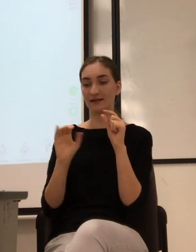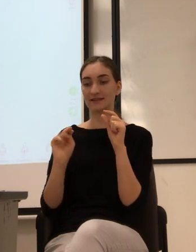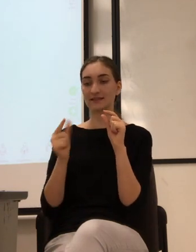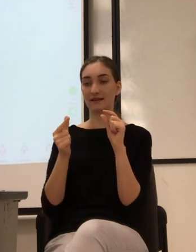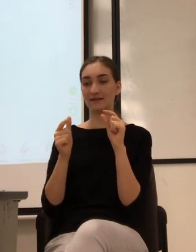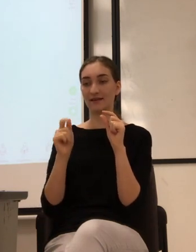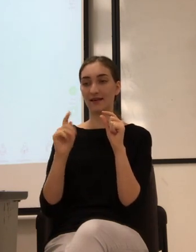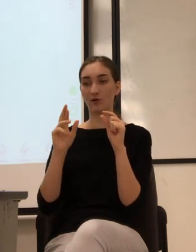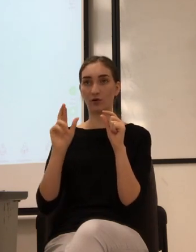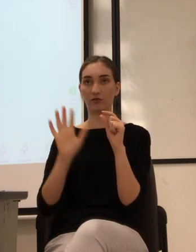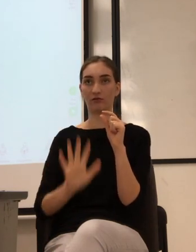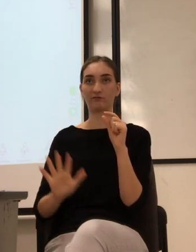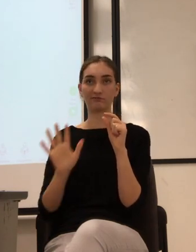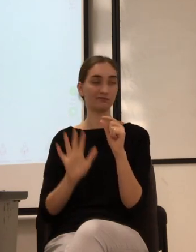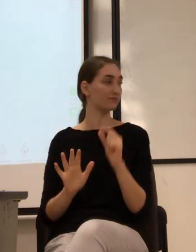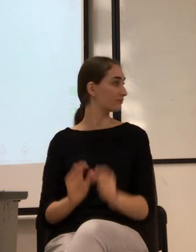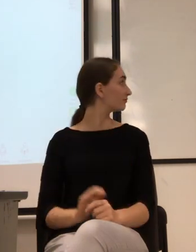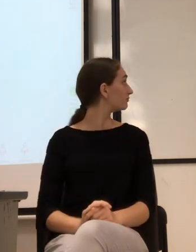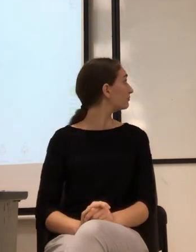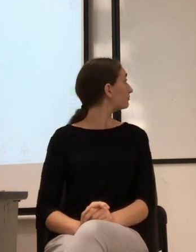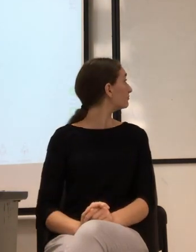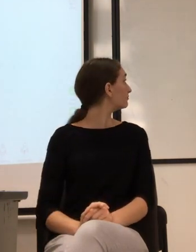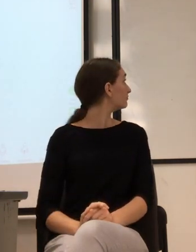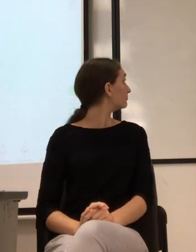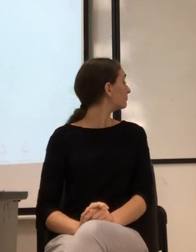right around there.